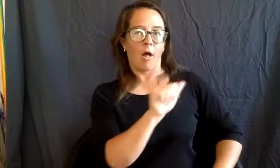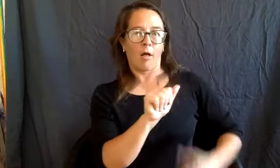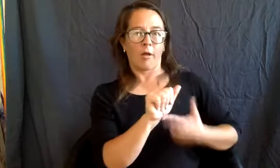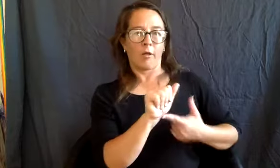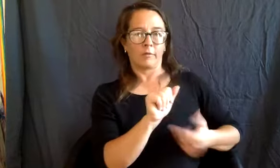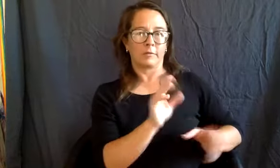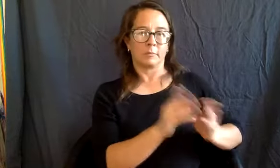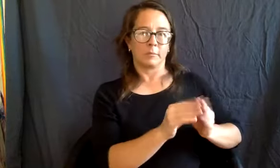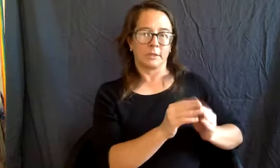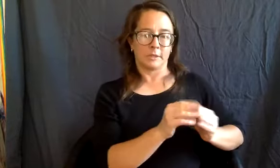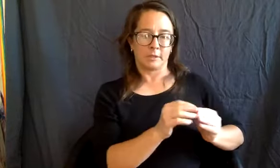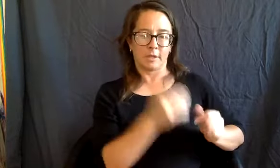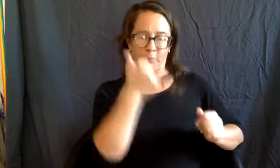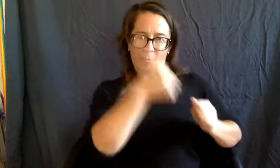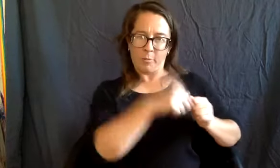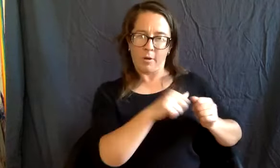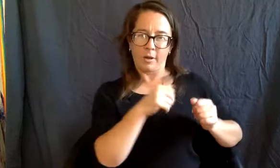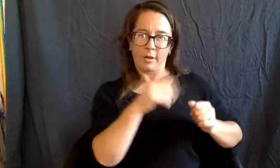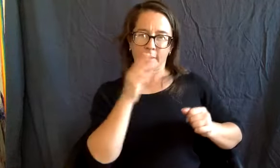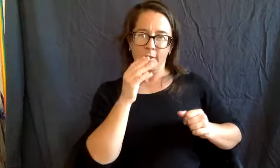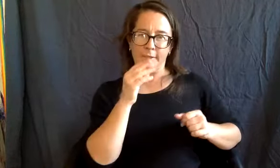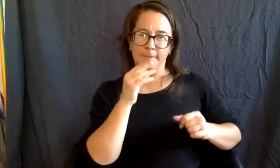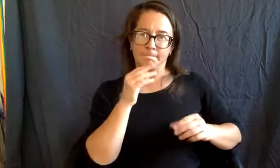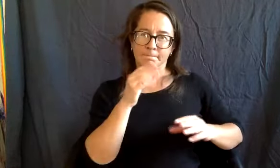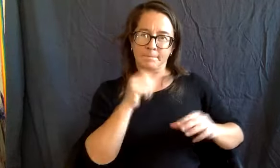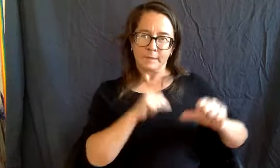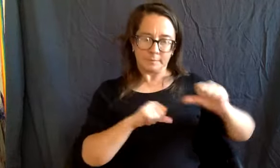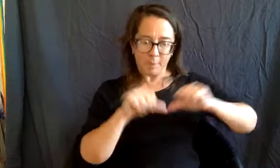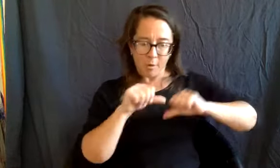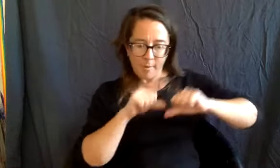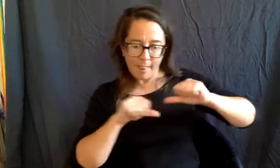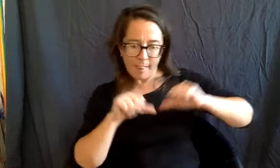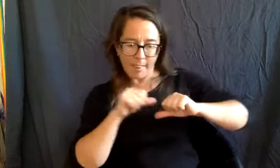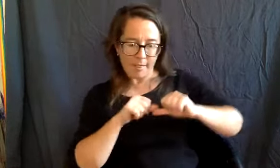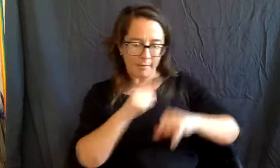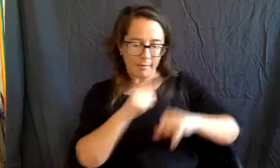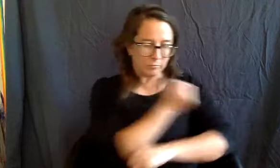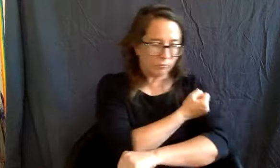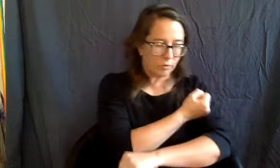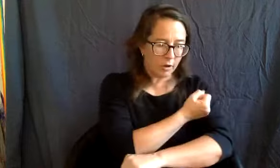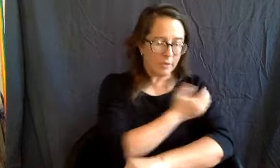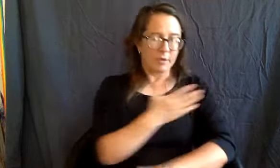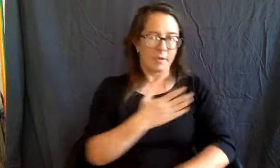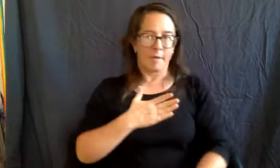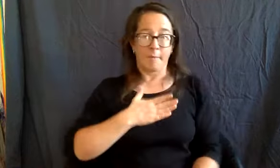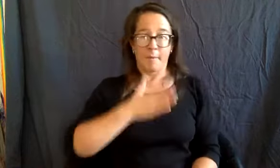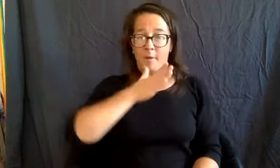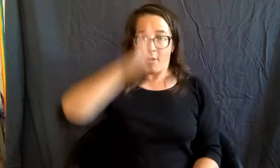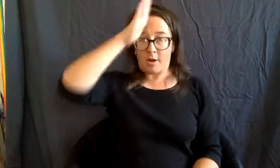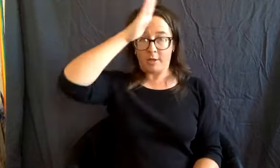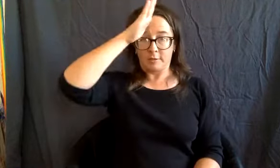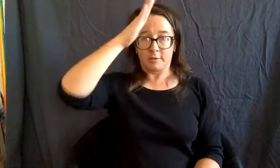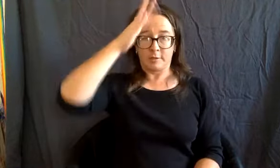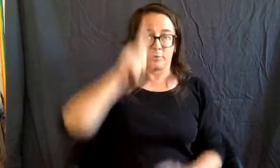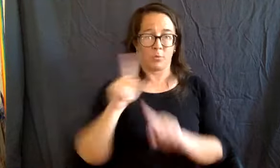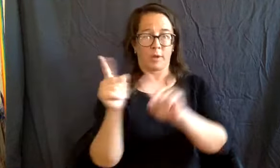never really understood as a child. You hear about alcoholism and the disease of drugs and alcohol, but as a child, it really didn't resonate with me what it all